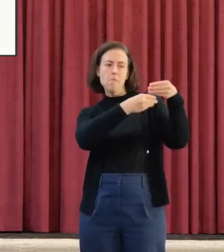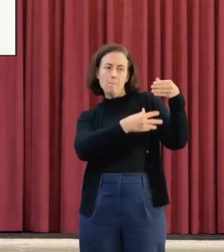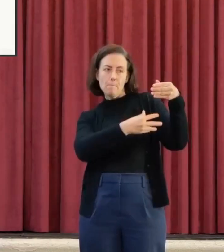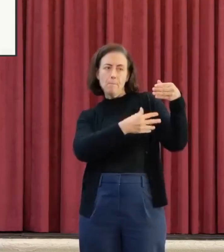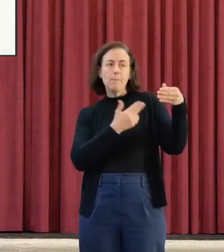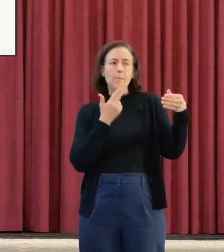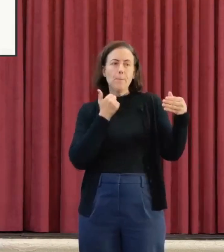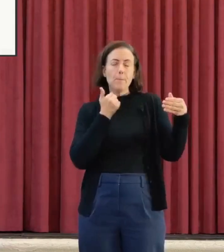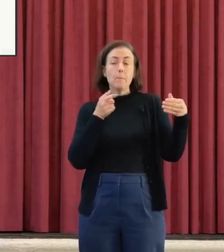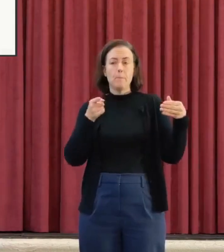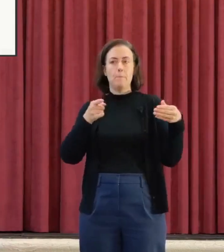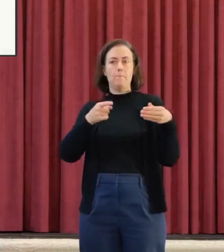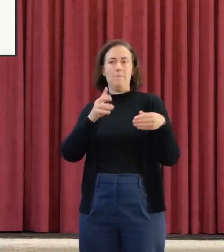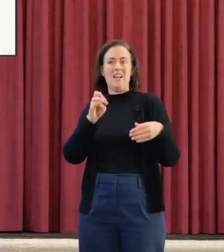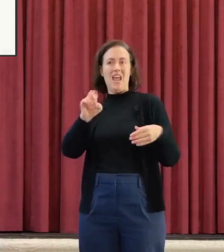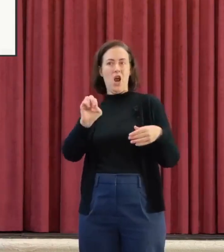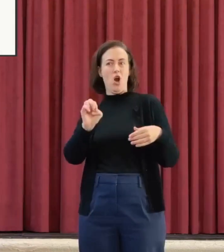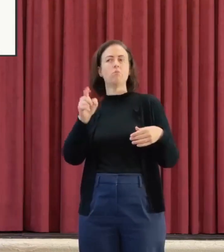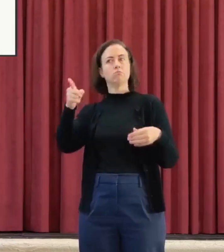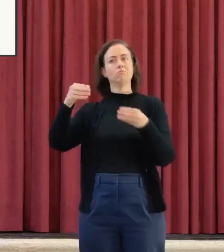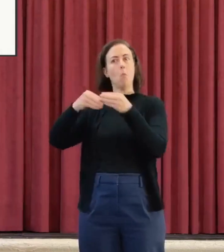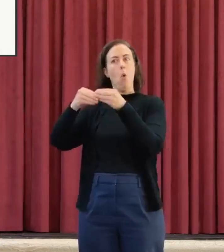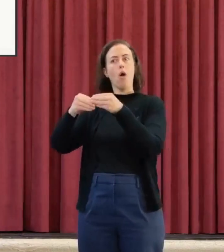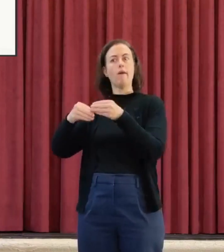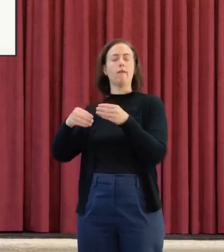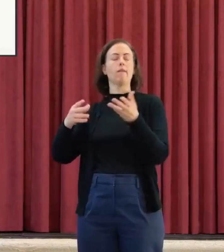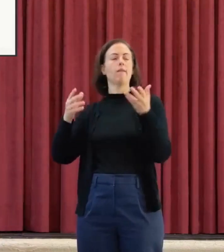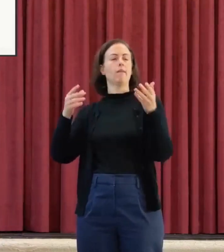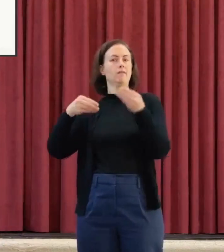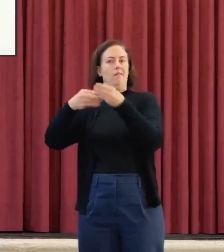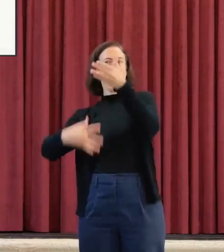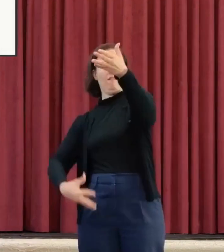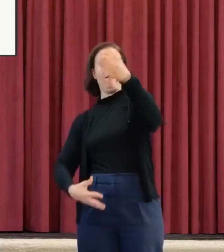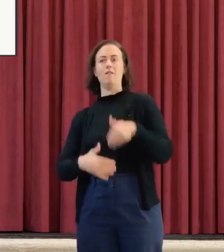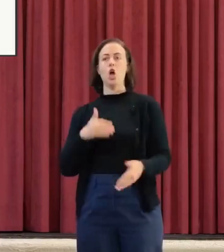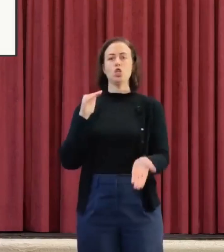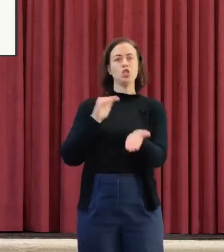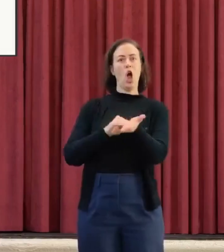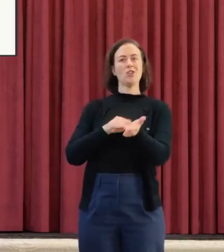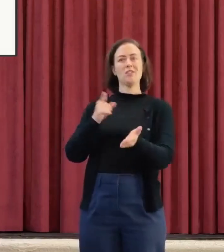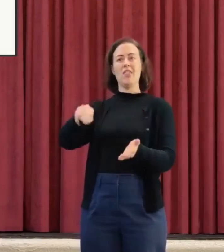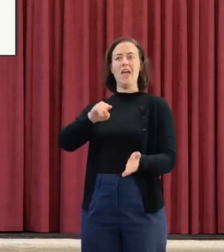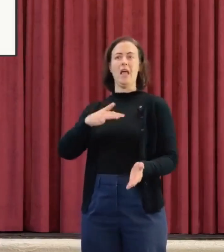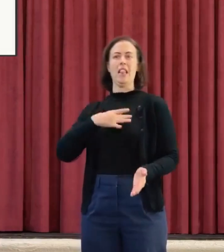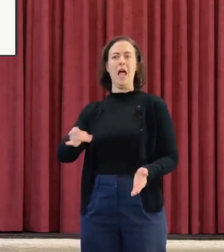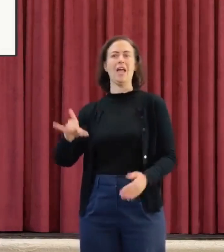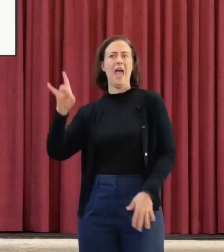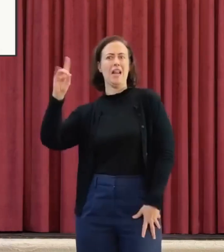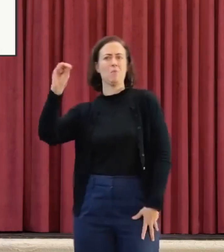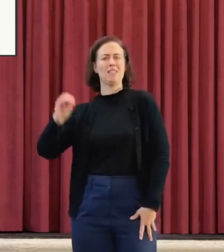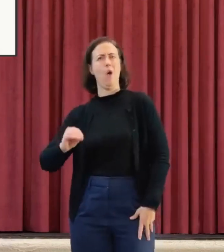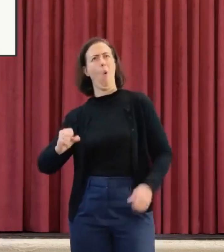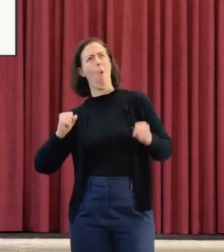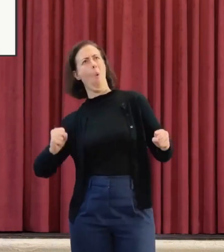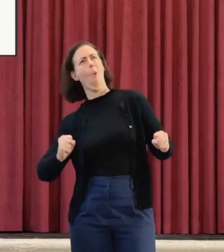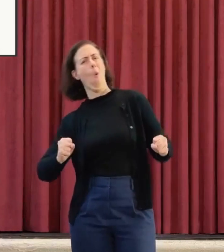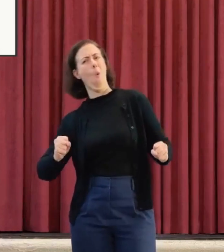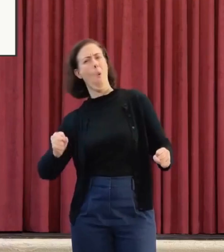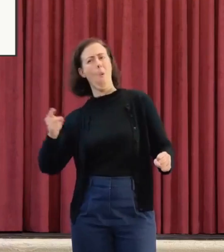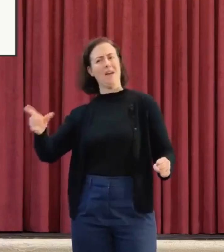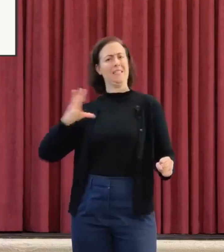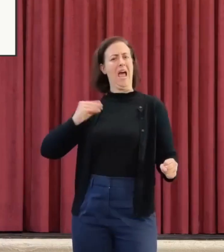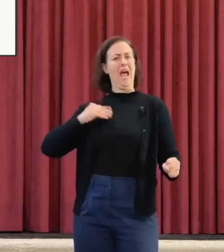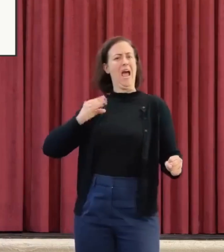Medicare. So doctors are happy that they get 8%. And I said